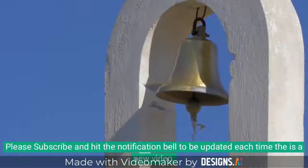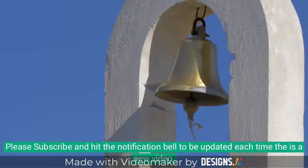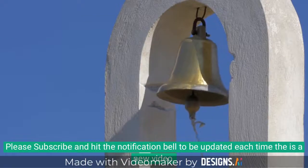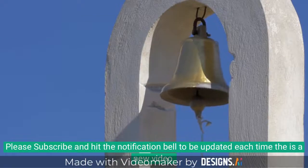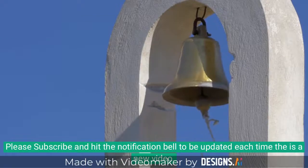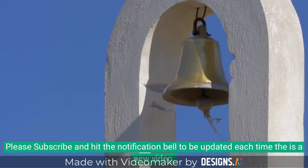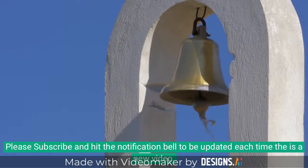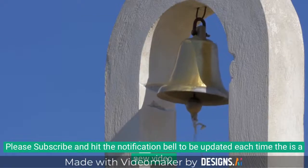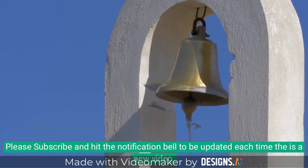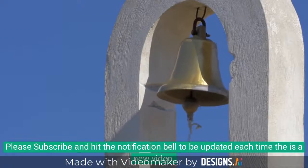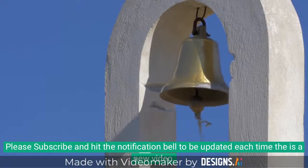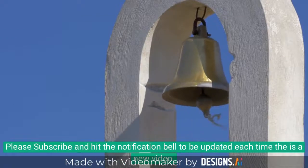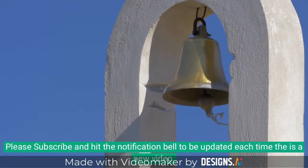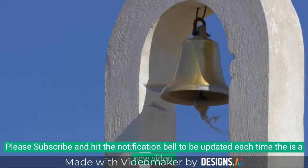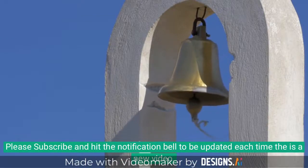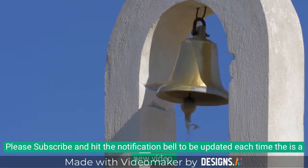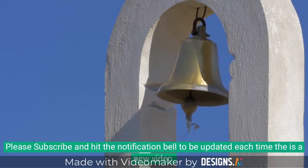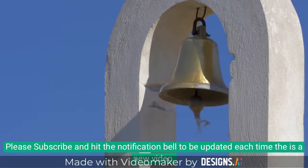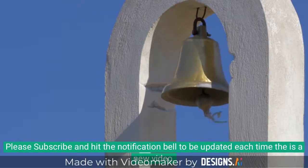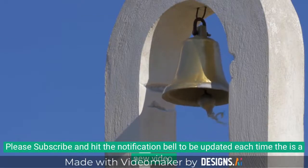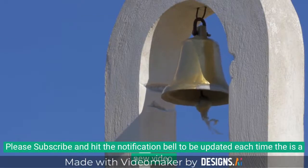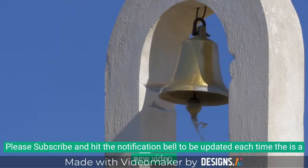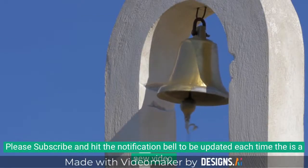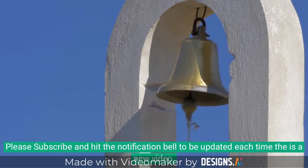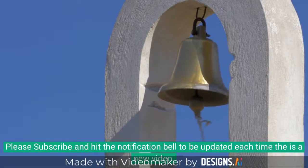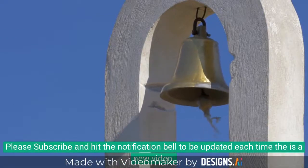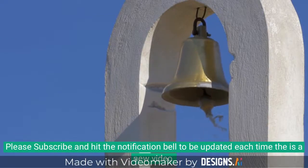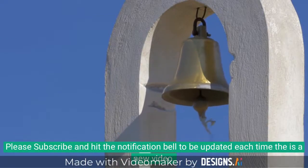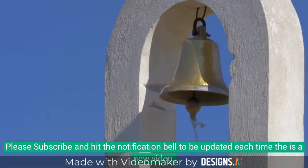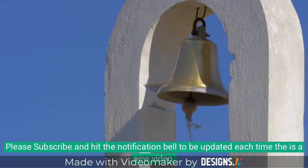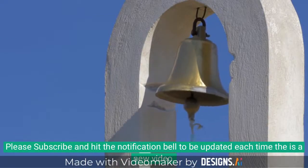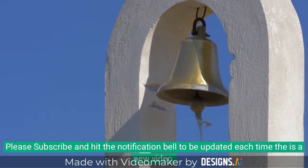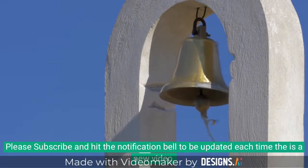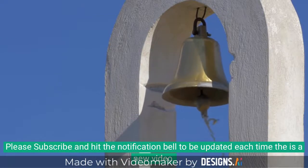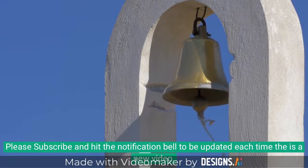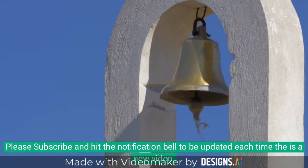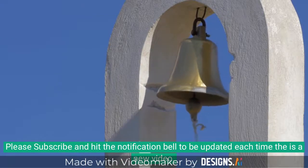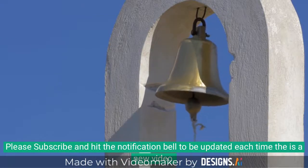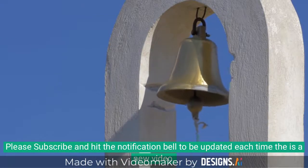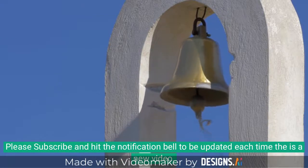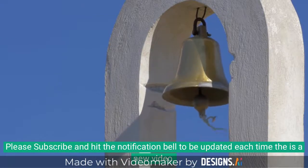Please subscribe and hit the notification bell to be updated each time there is a new video.